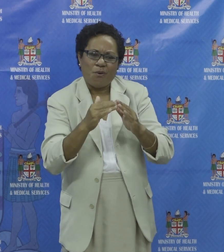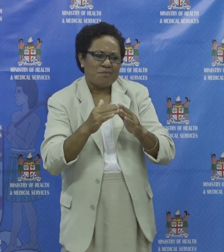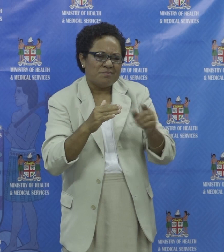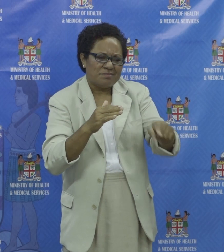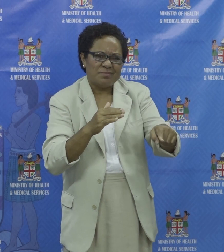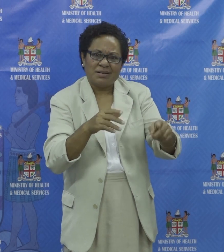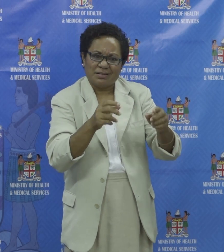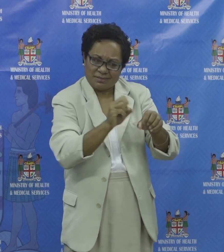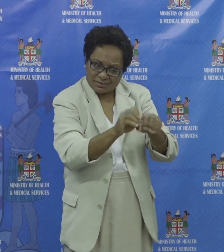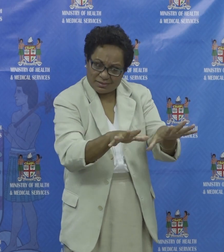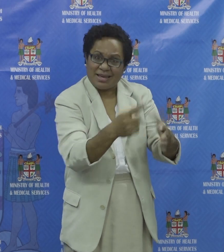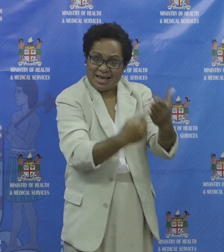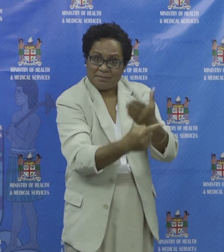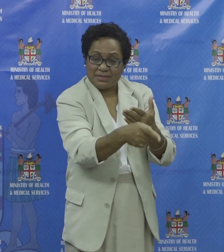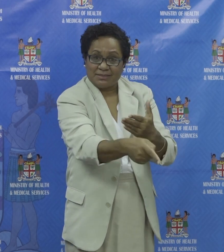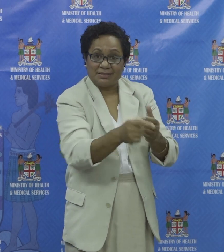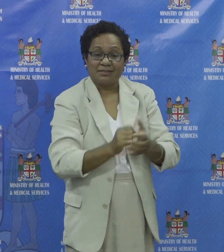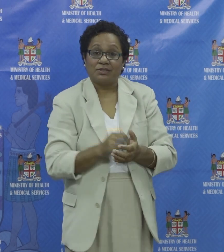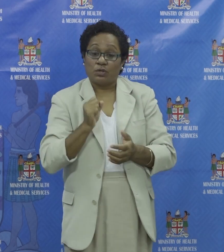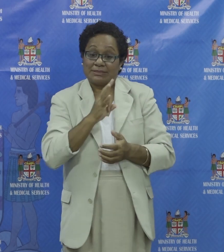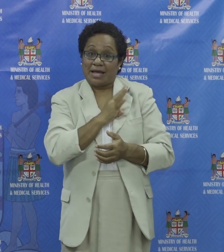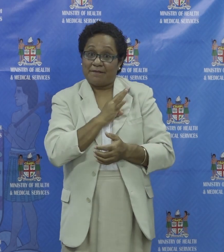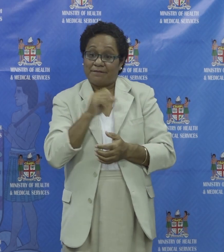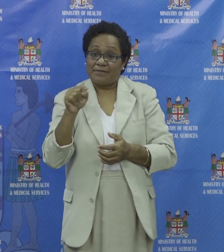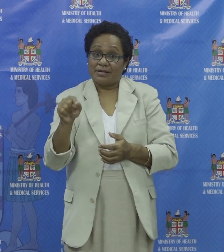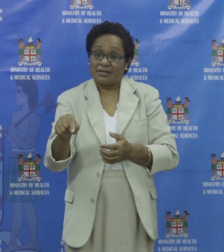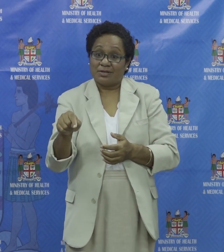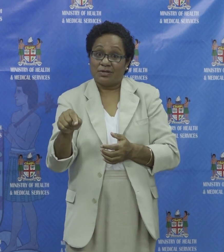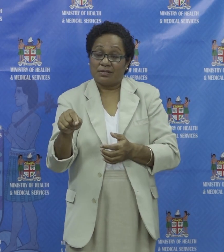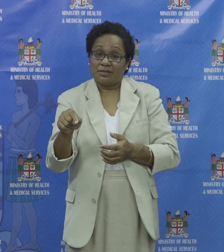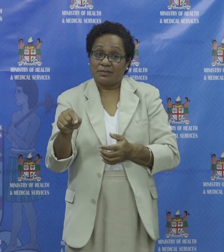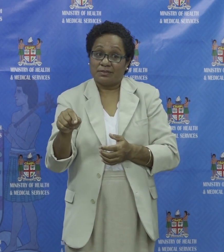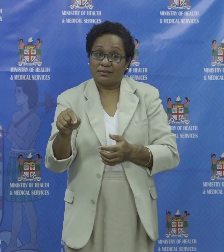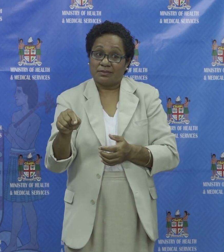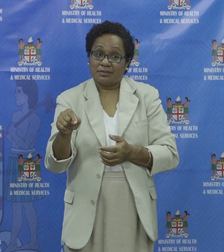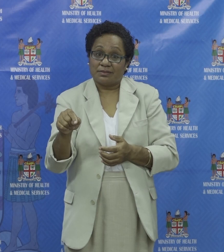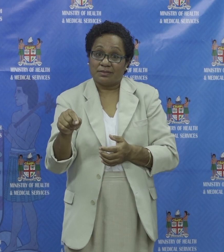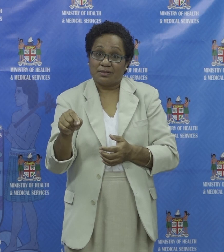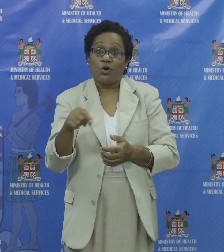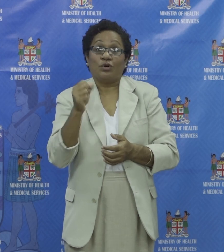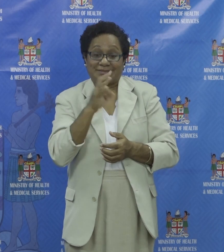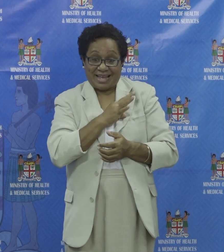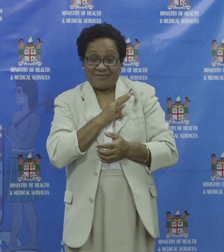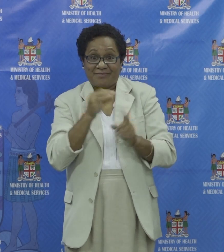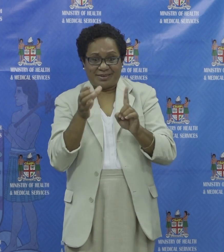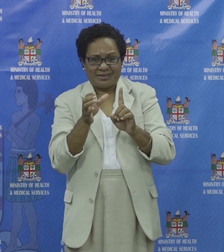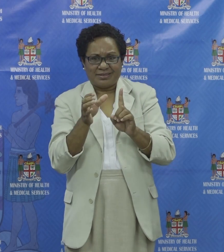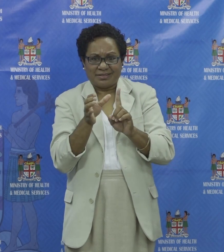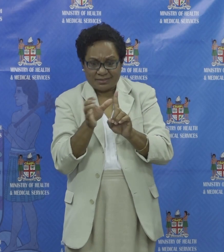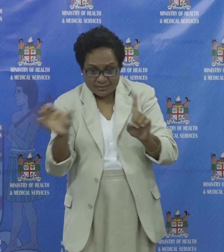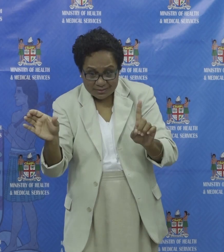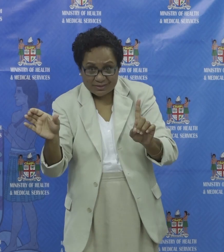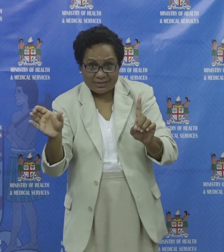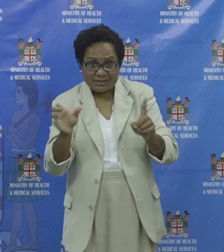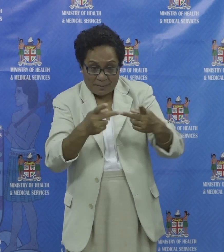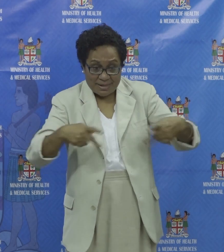cases. Staff in the COVID-19 ward, isolation ward, were tested more regularly with negative tests required